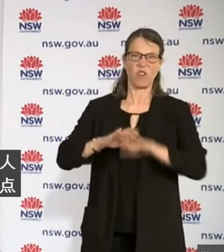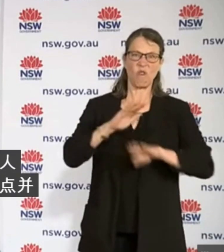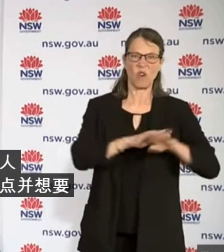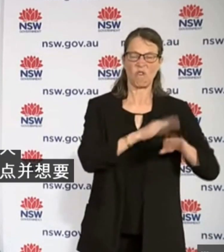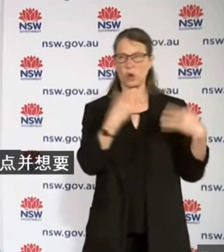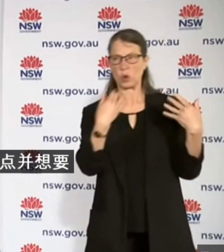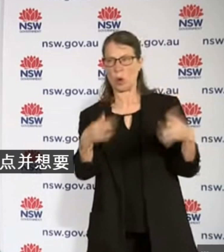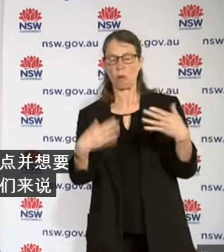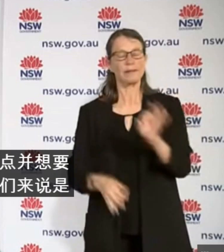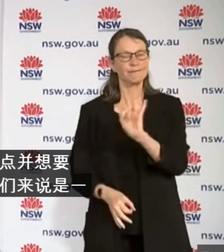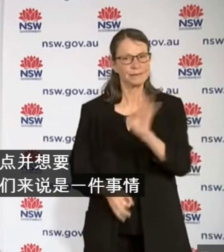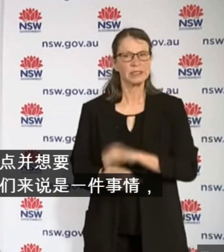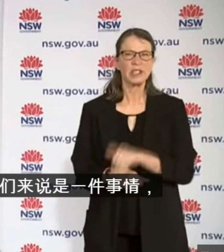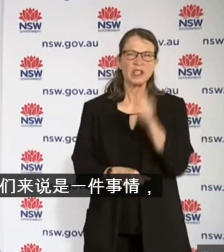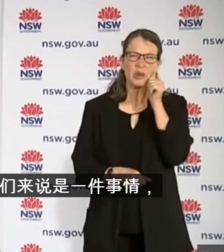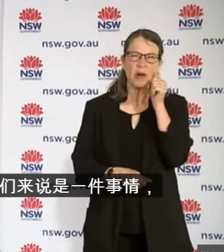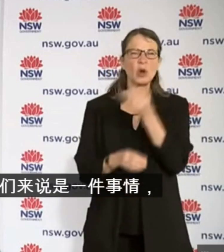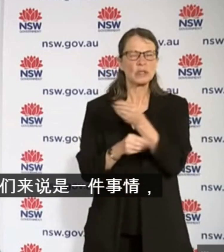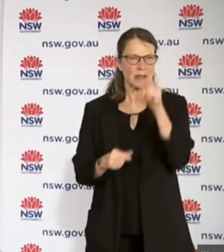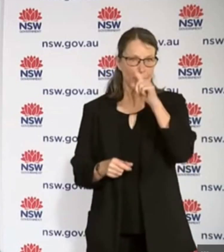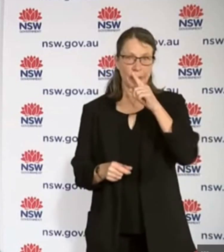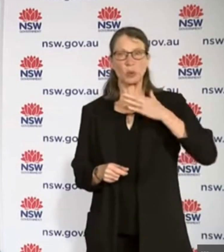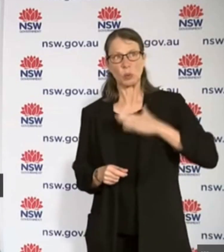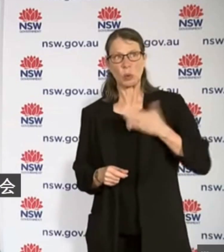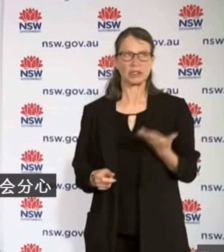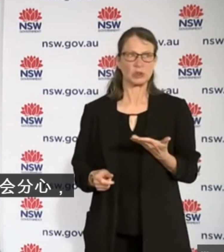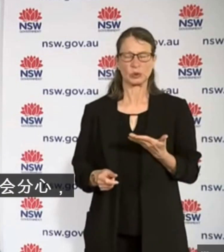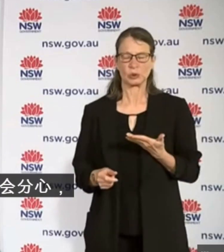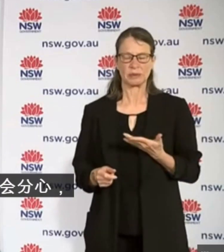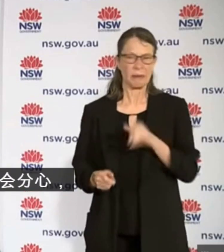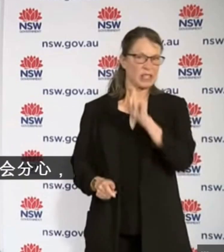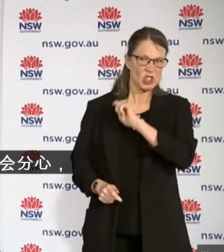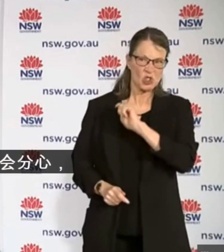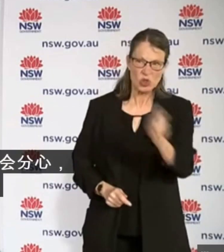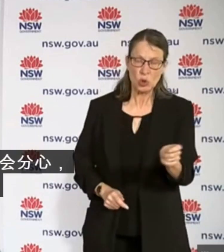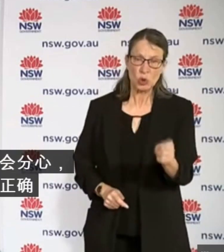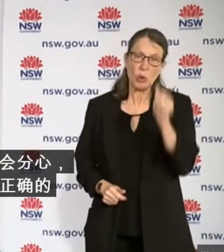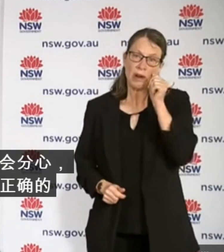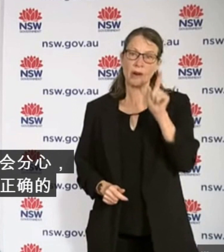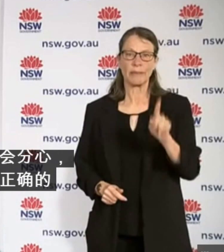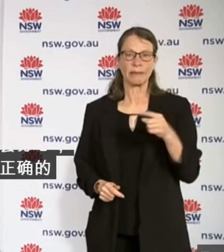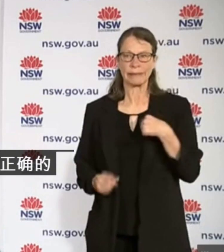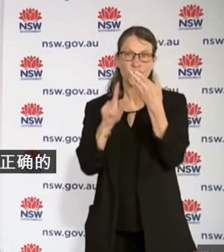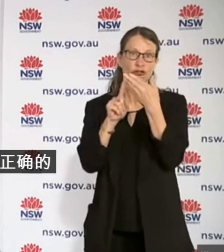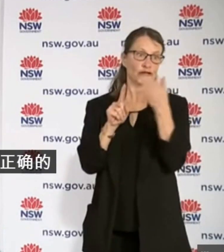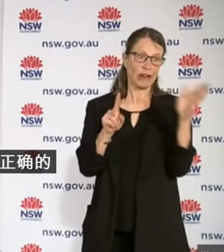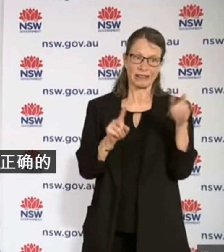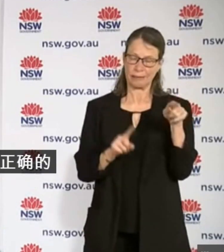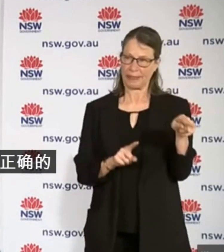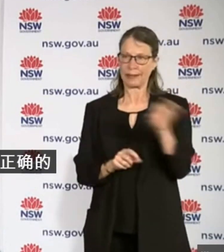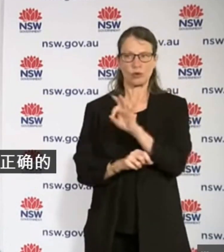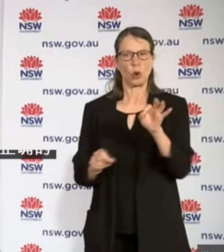strong views and want to take matters up, and that's a matter for them. We won't be distracted as a government. We'll do what's right by the community. We won't be